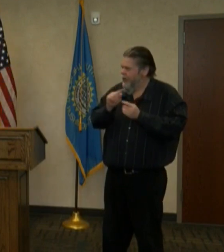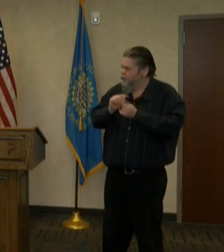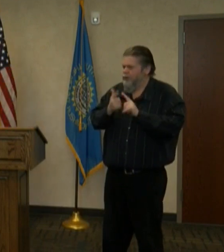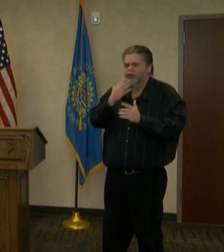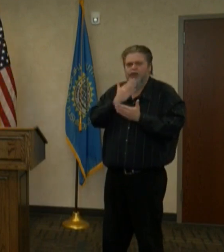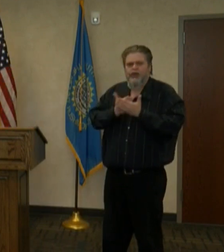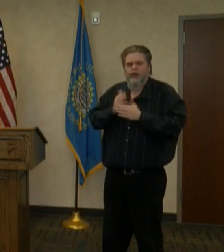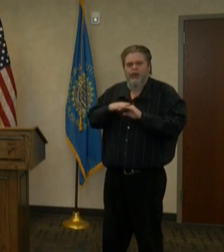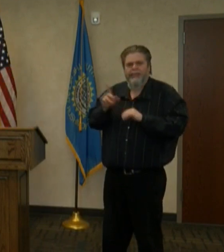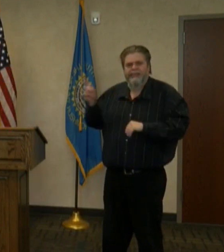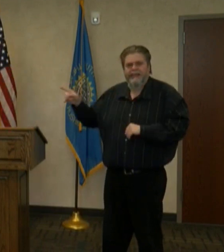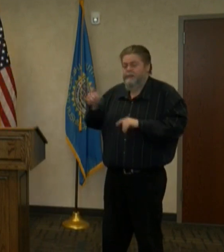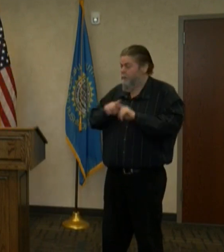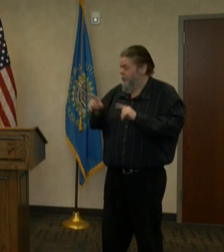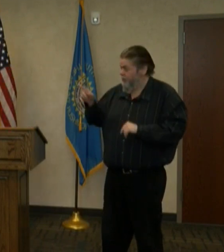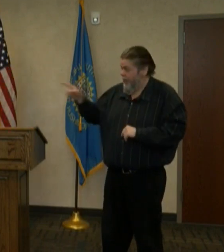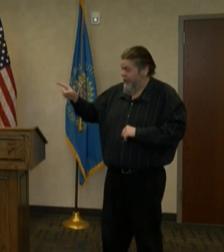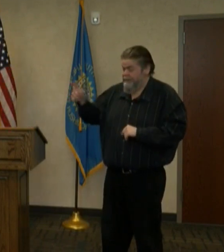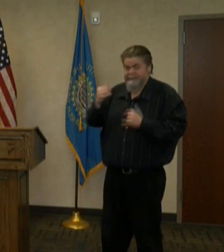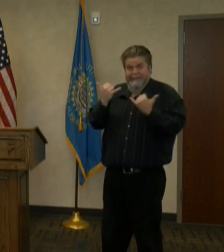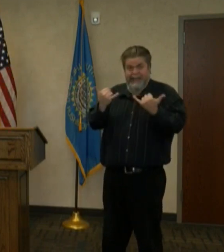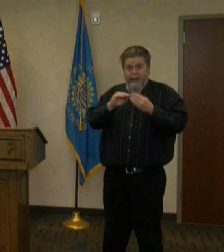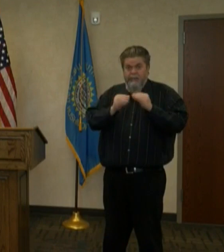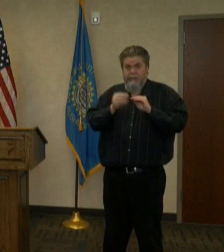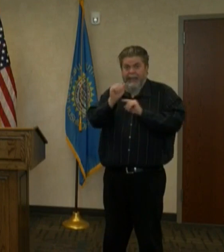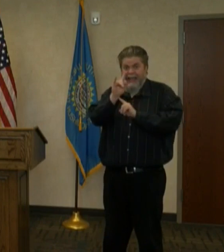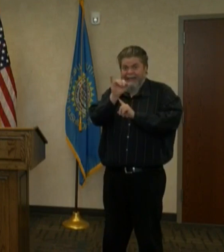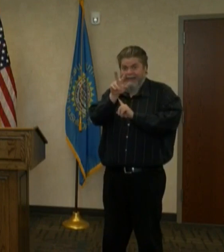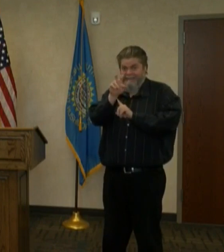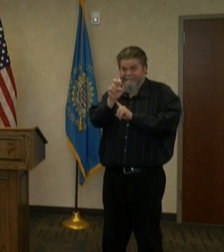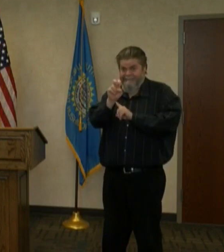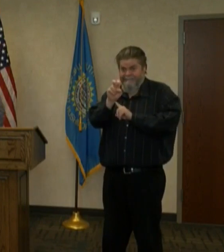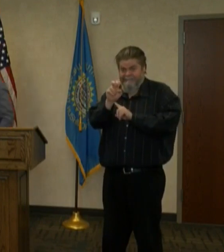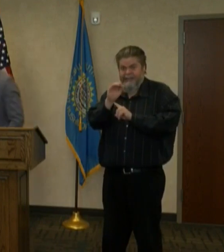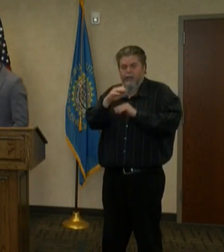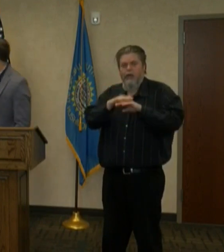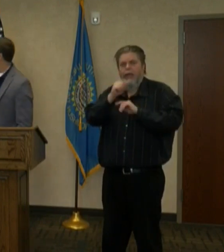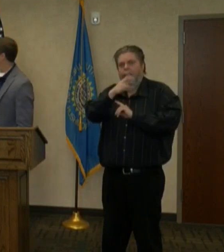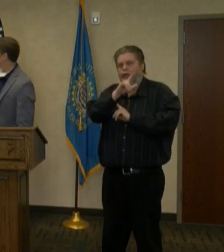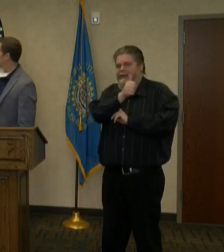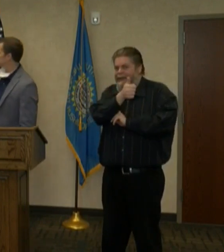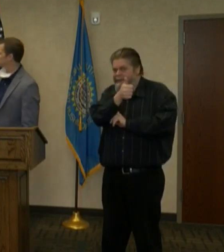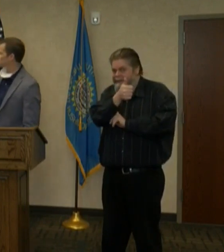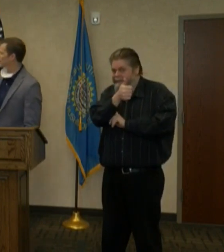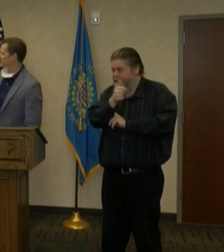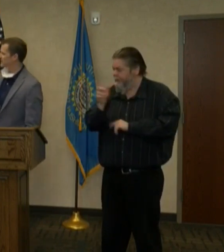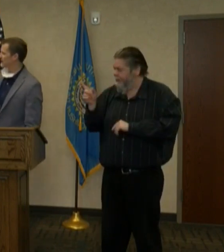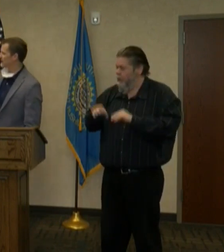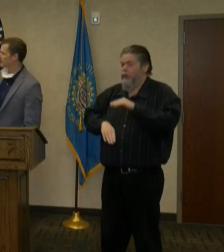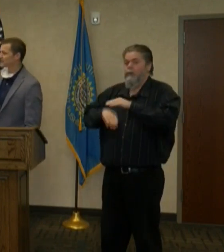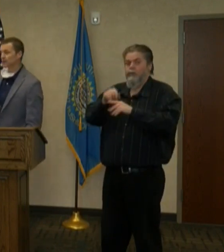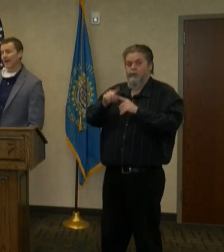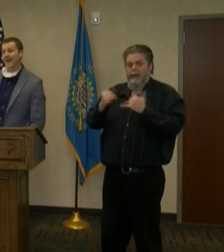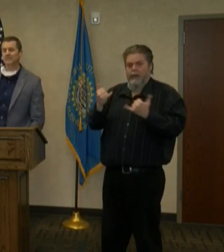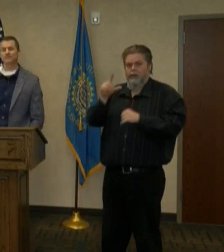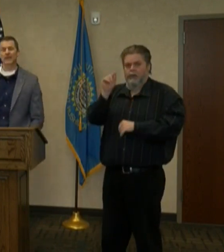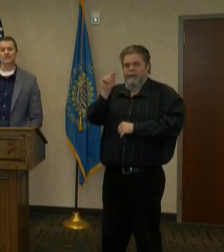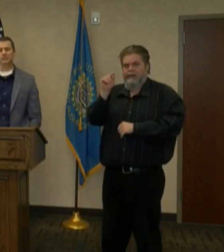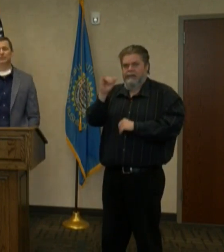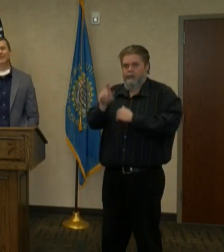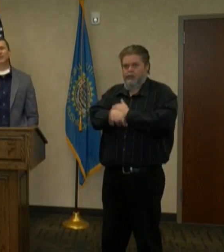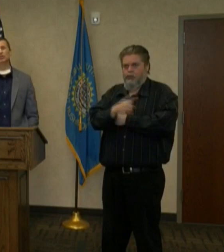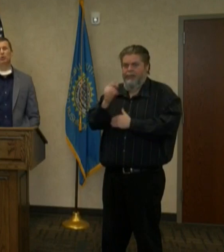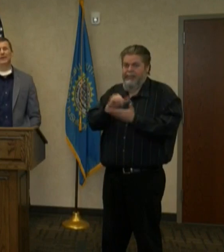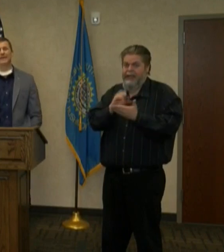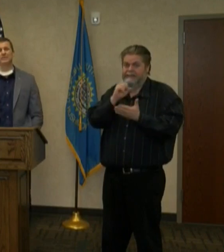but basically this is the number of active cases. This was April 10 up to April 20 today. So active